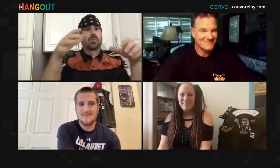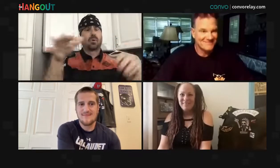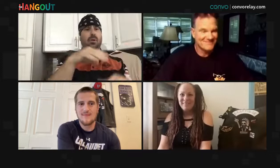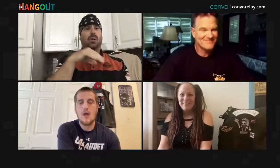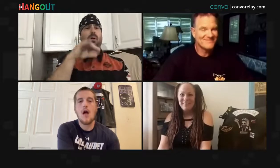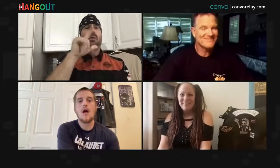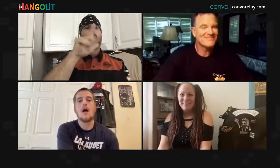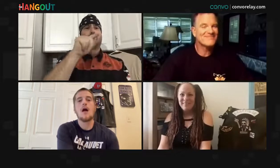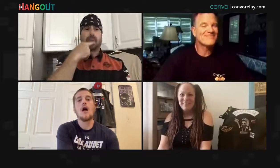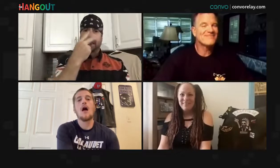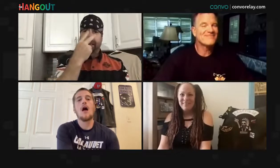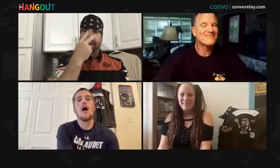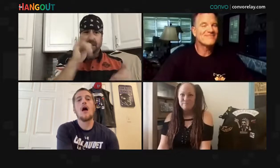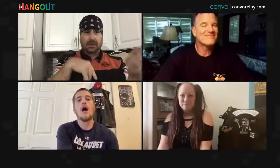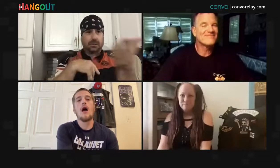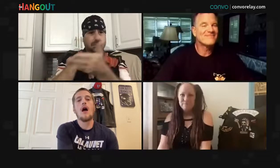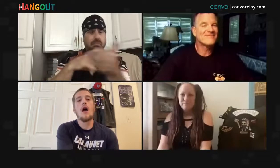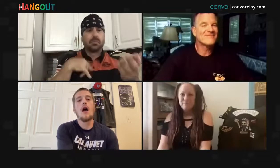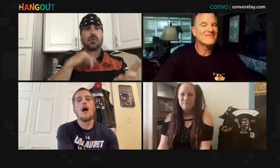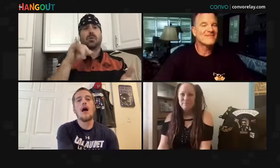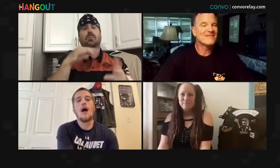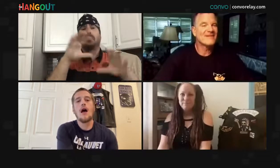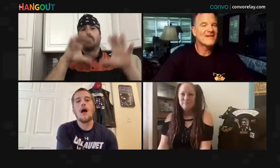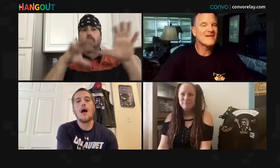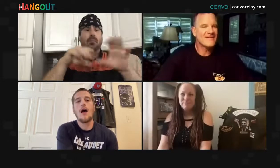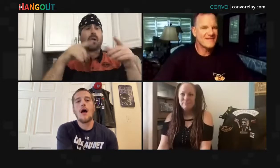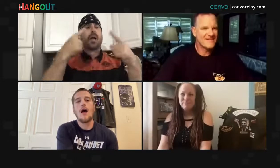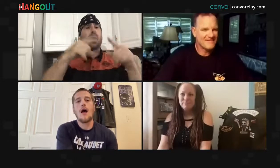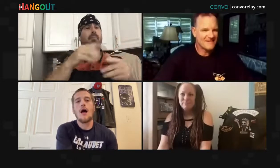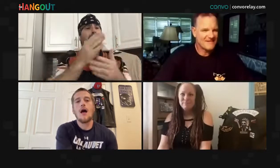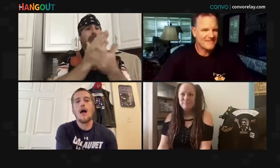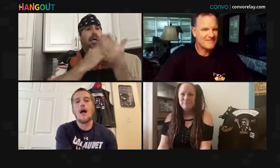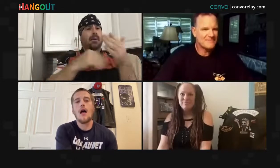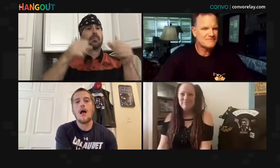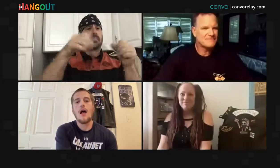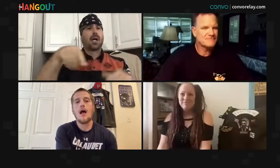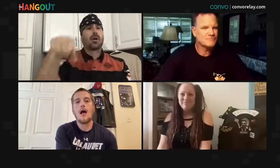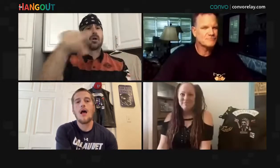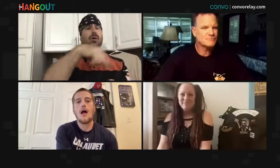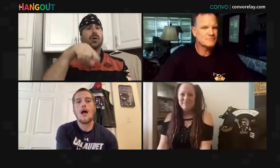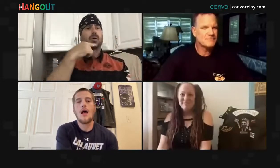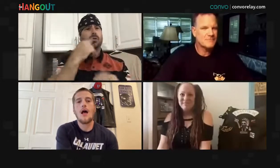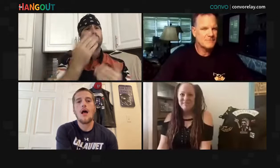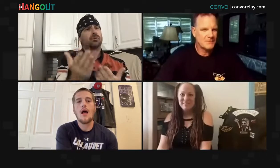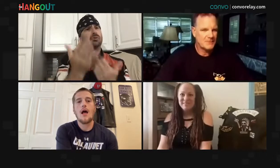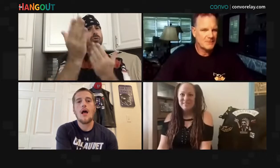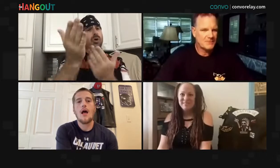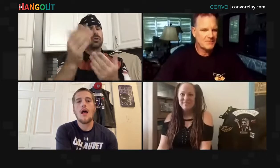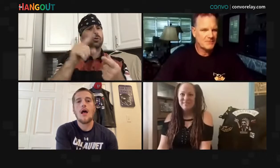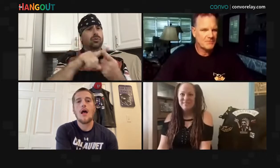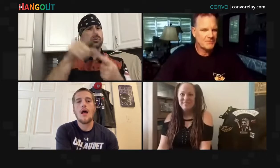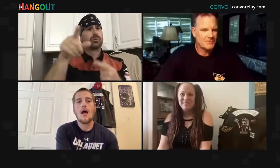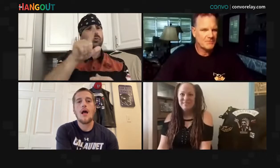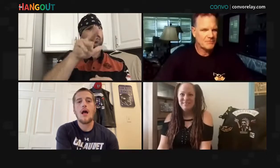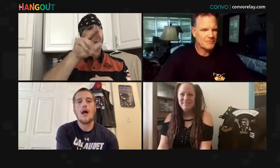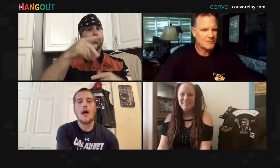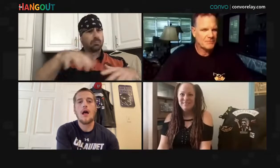for the first time that I've actually experienced, and chatted there, met some bikers, and they suggested that